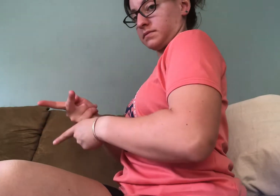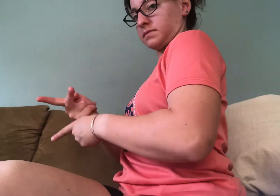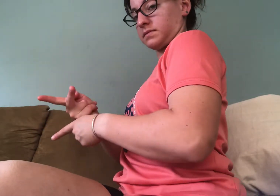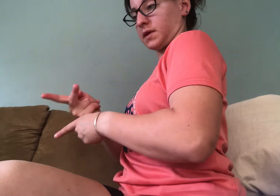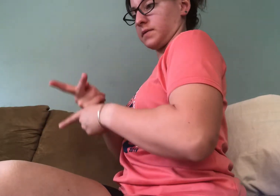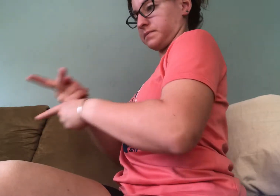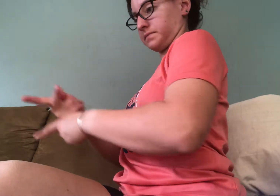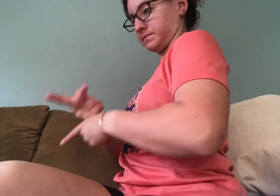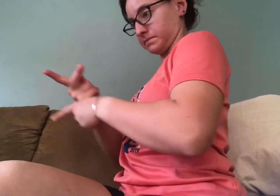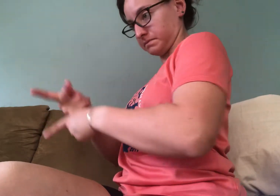Okay.